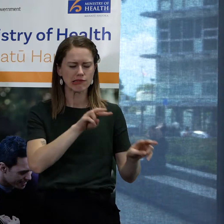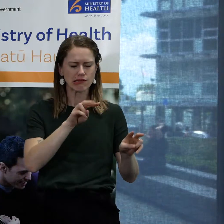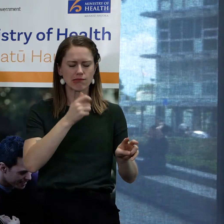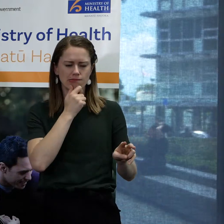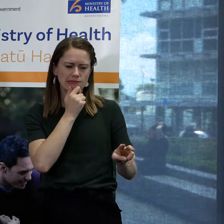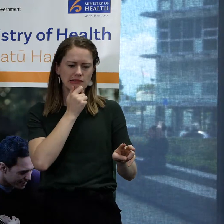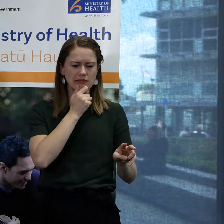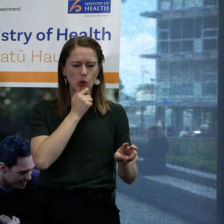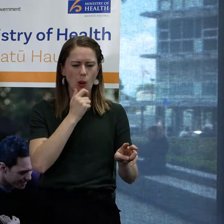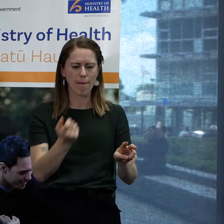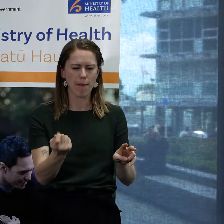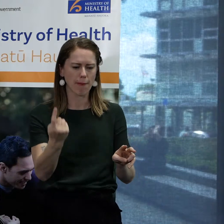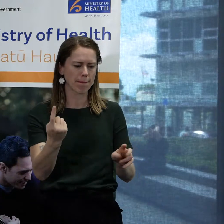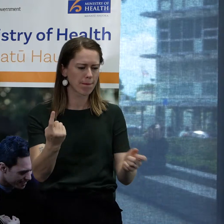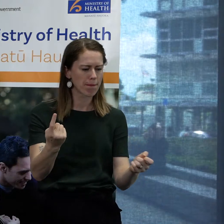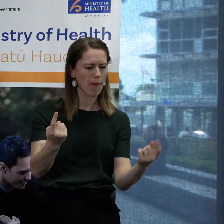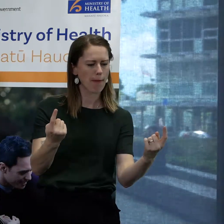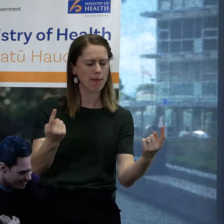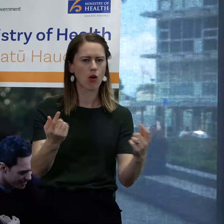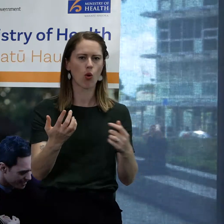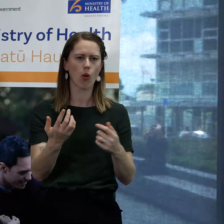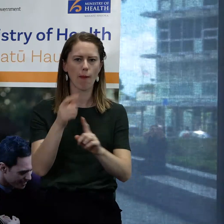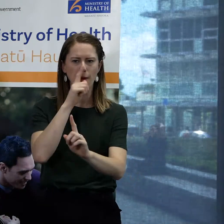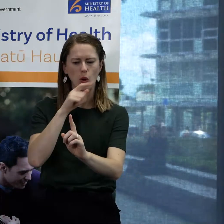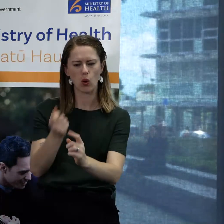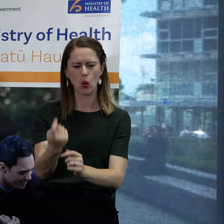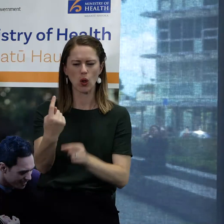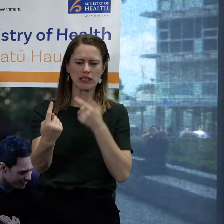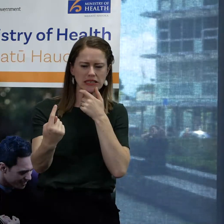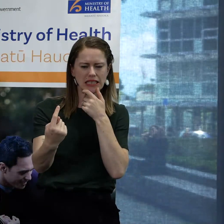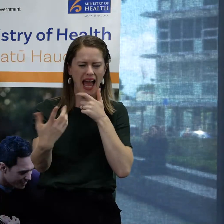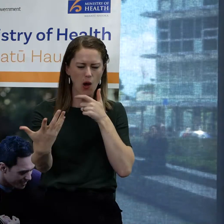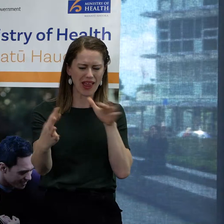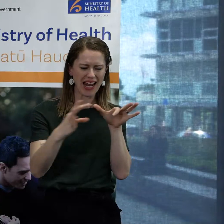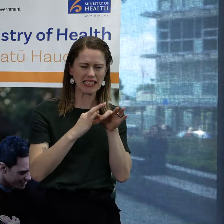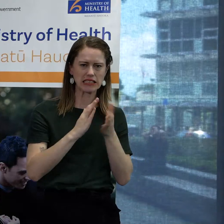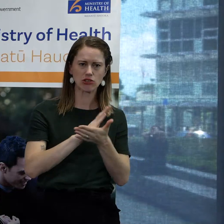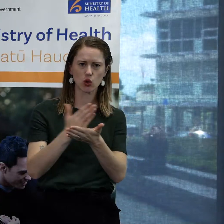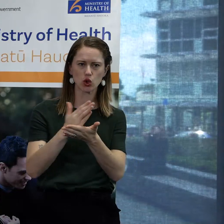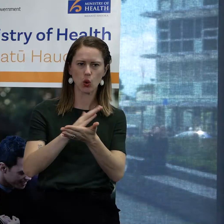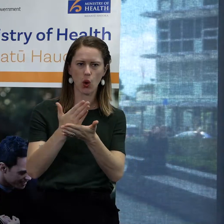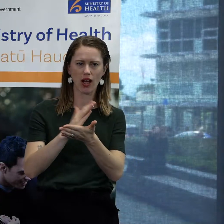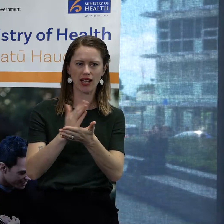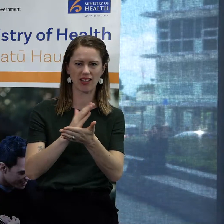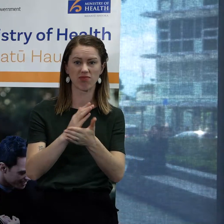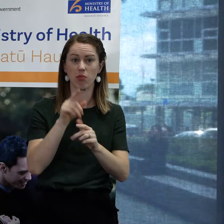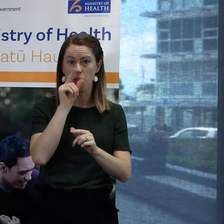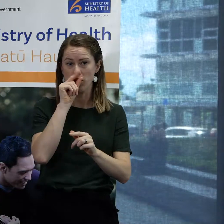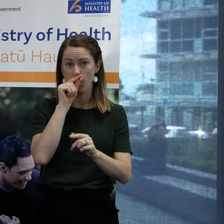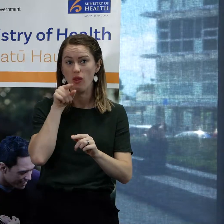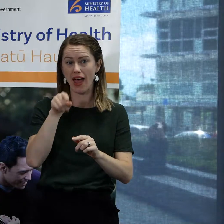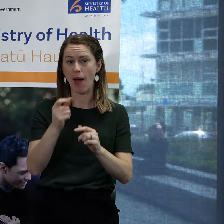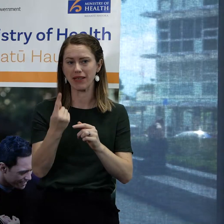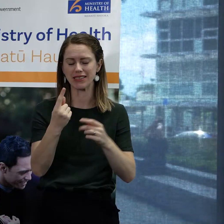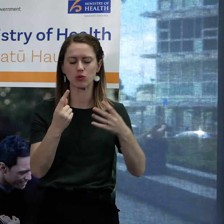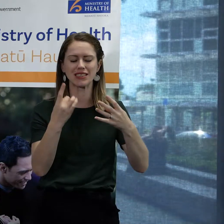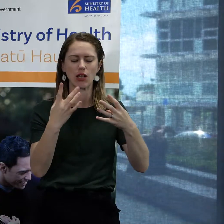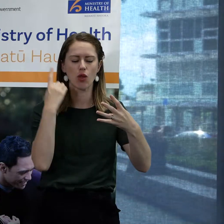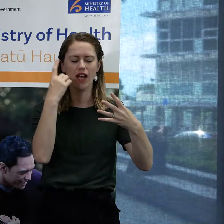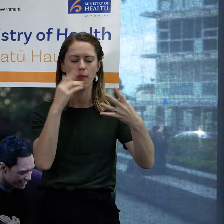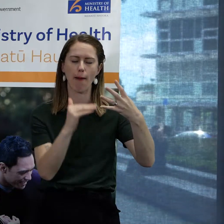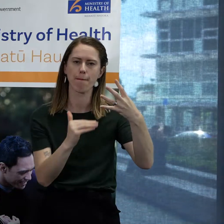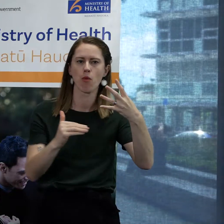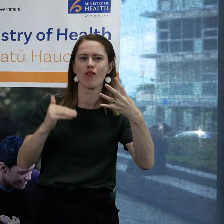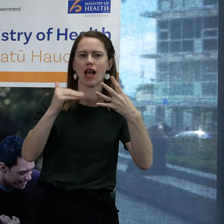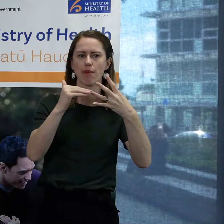see additional cases, and particularly ones that we couldn't immediately link to the cases we know about, that's when we would start to think